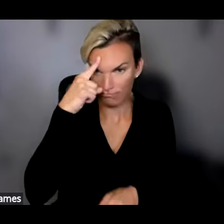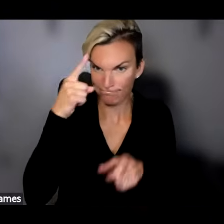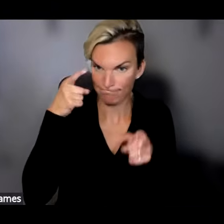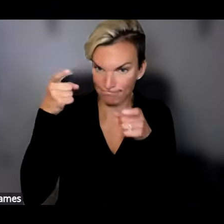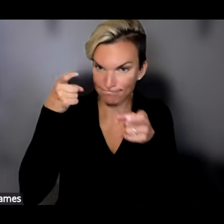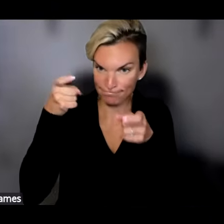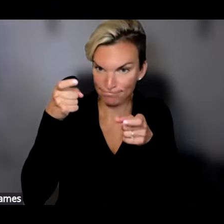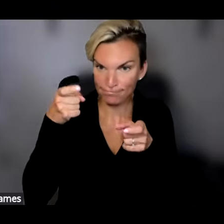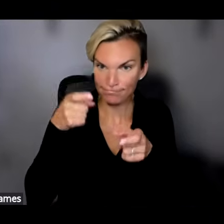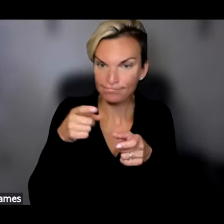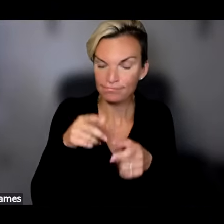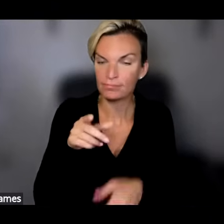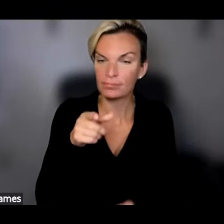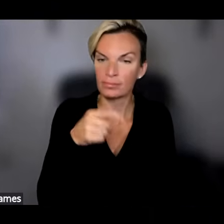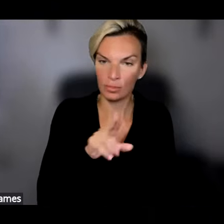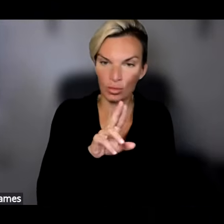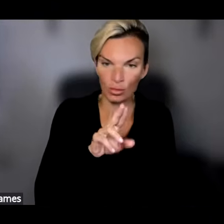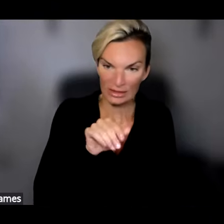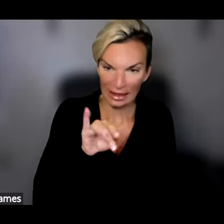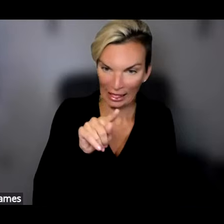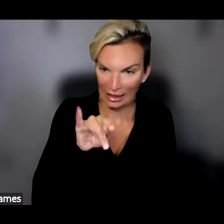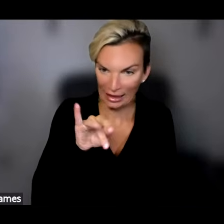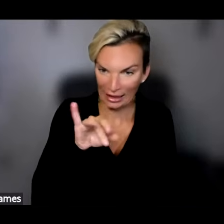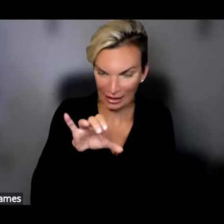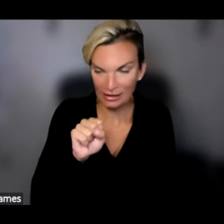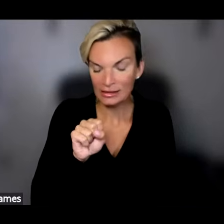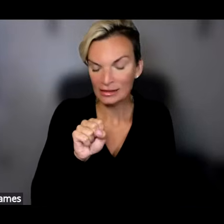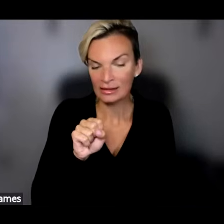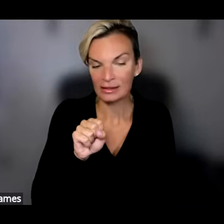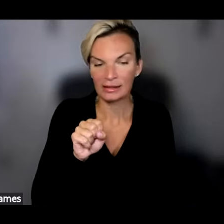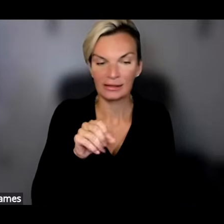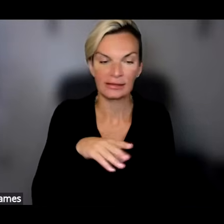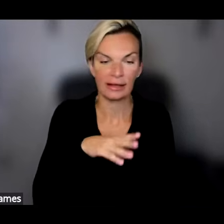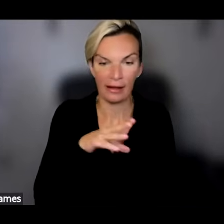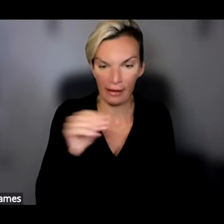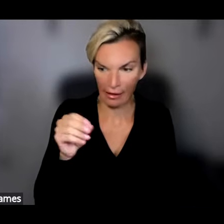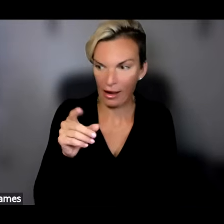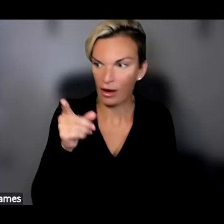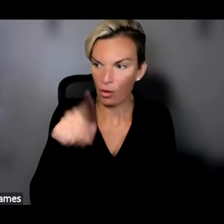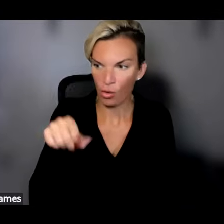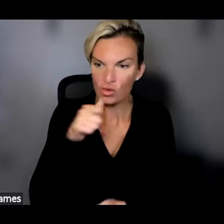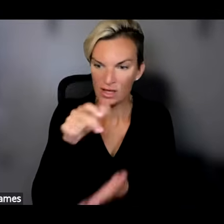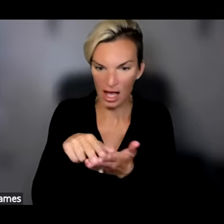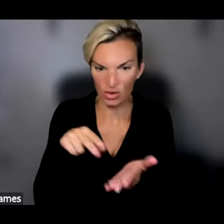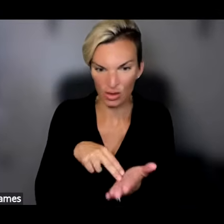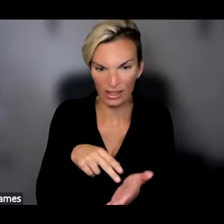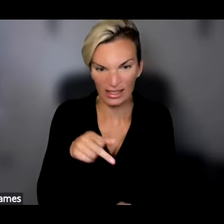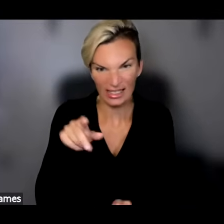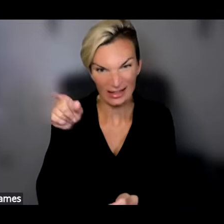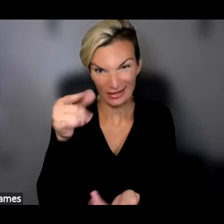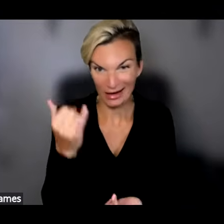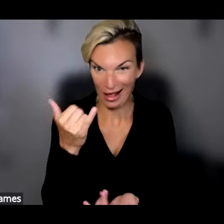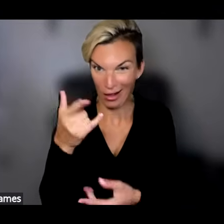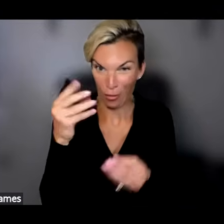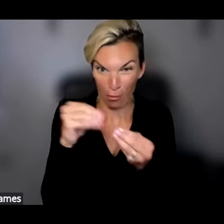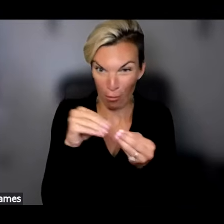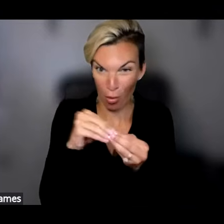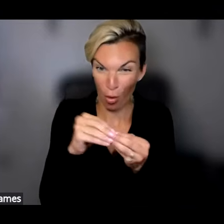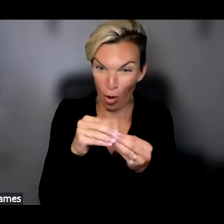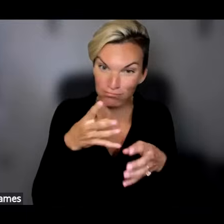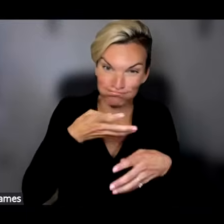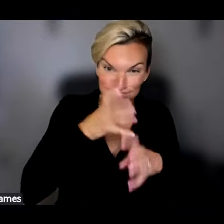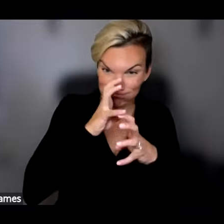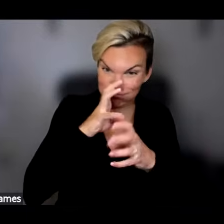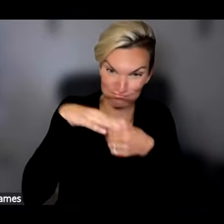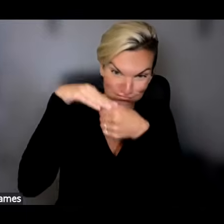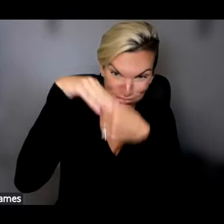a proposal to impose new government restrictions and regulations on political communications and contributions. If